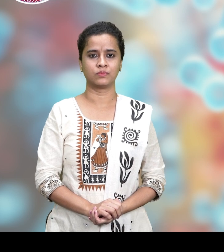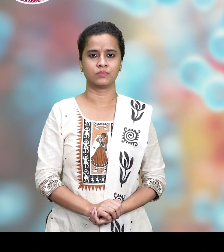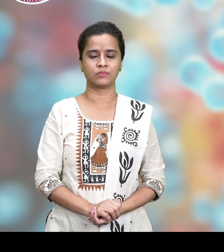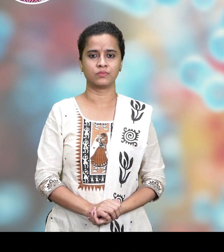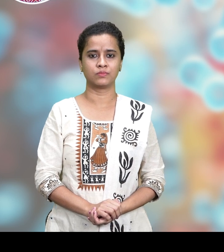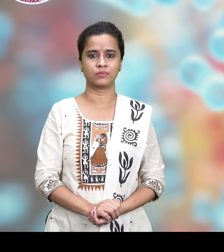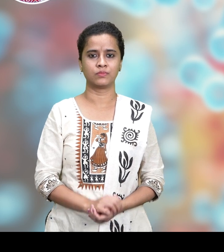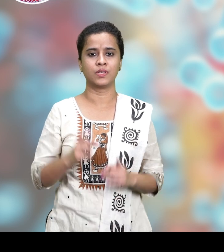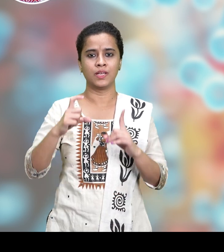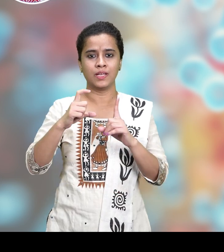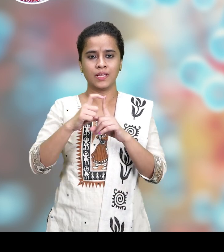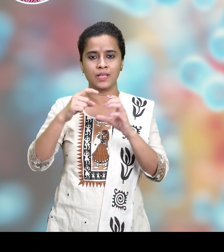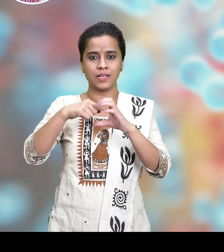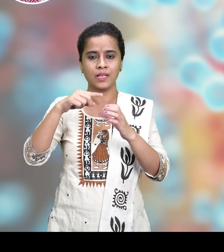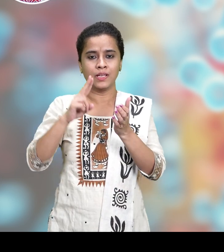Dengue.